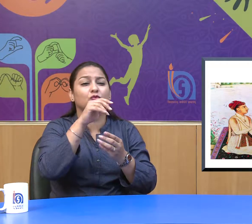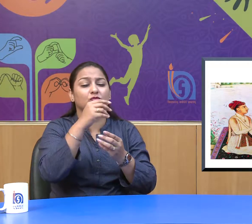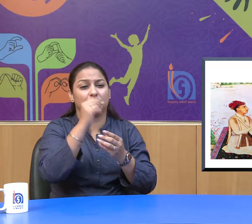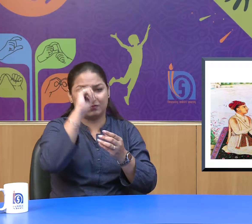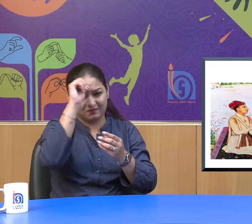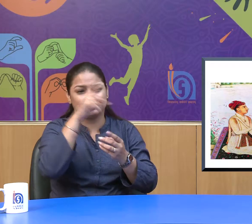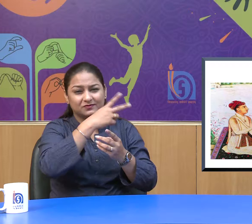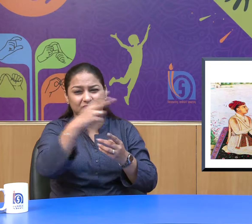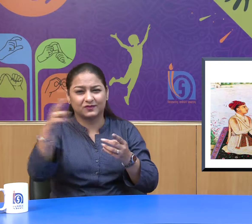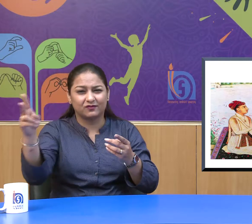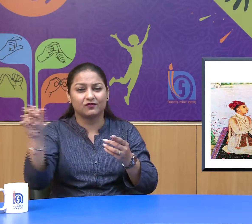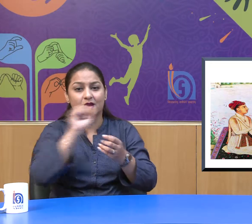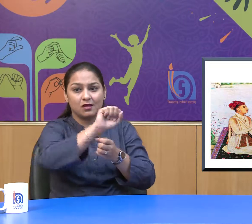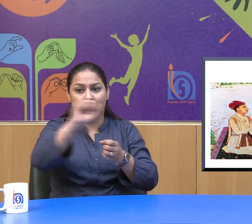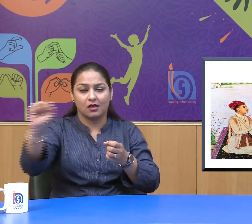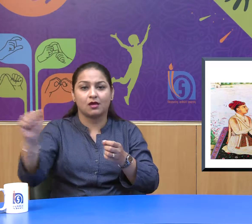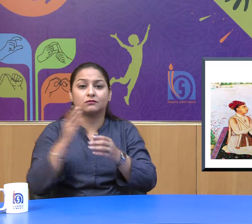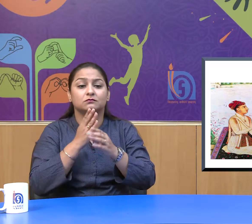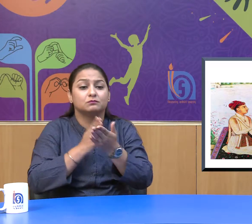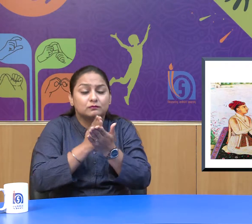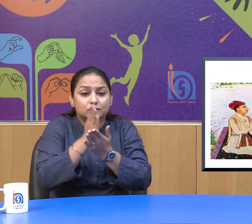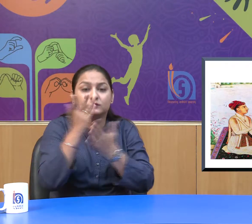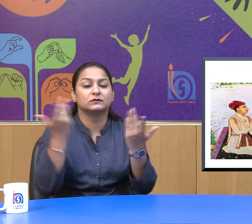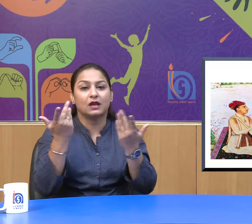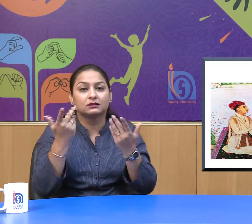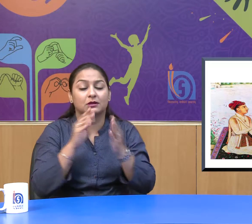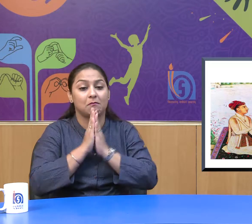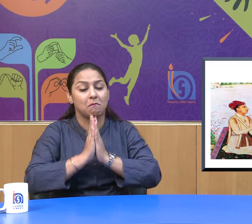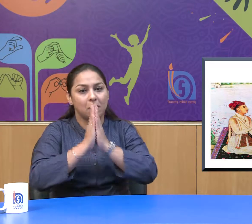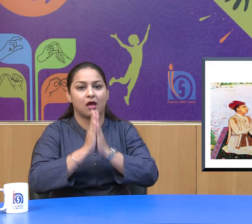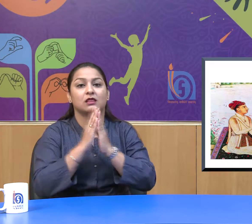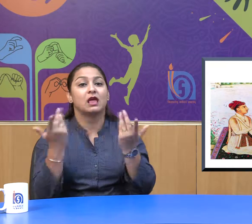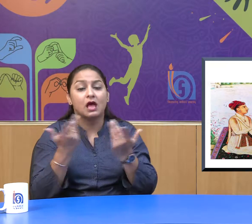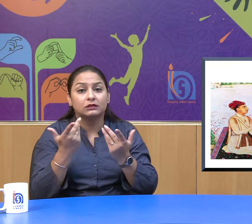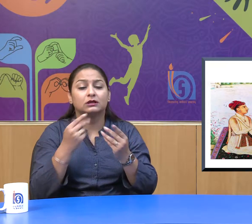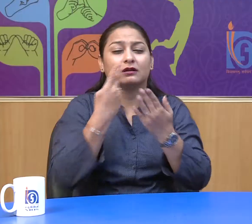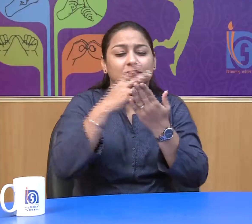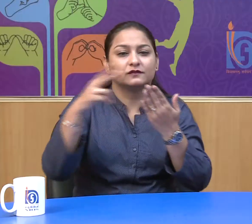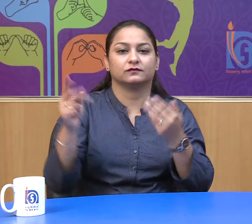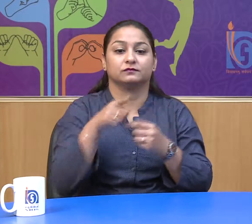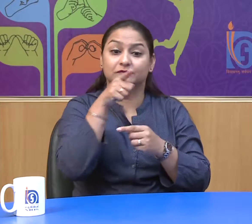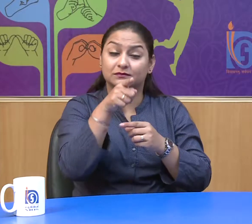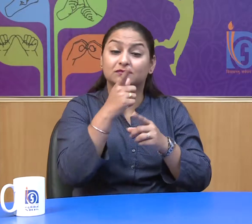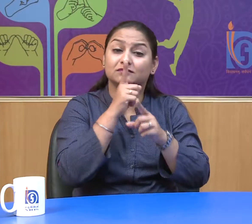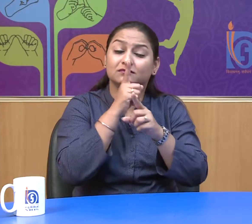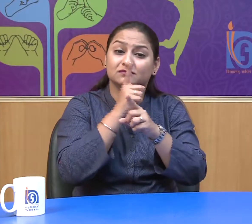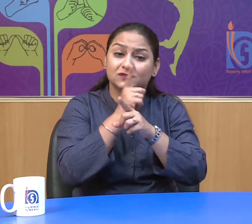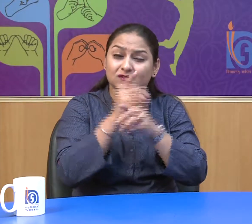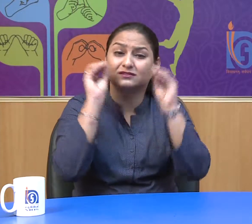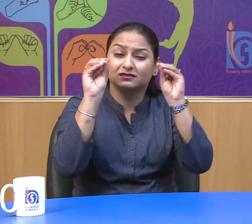were also the Bhakti Saints. Their teachings were similar to those